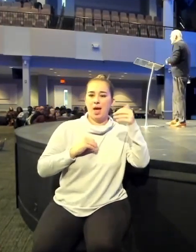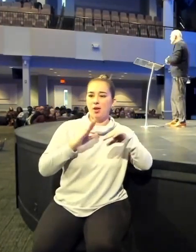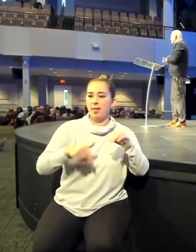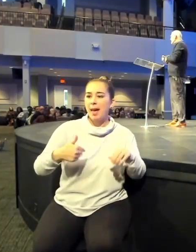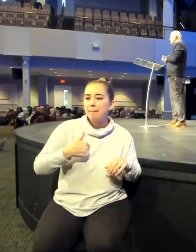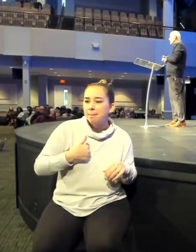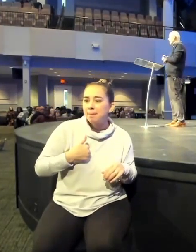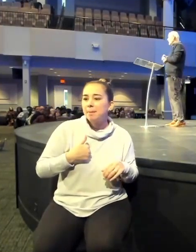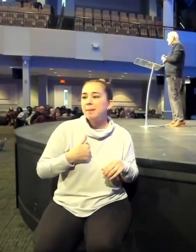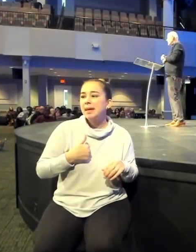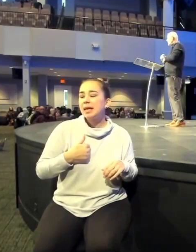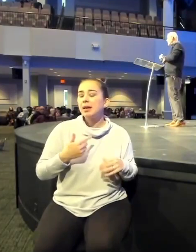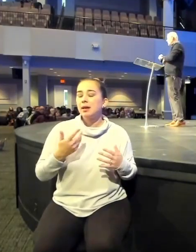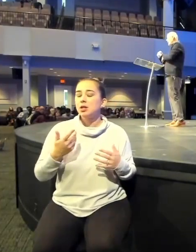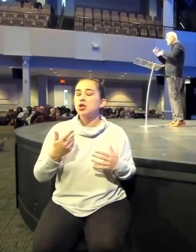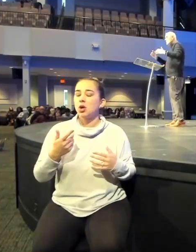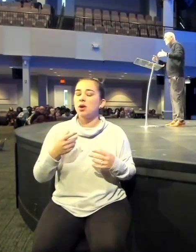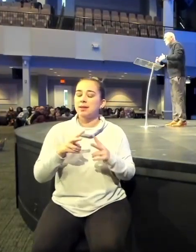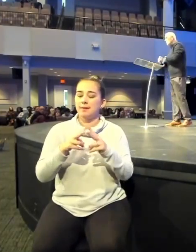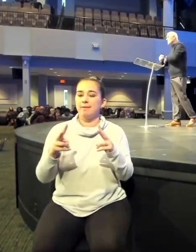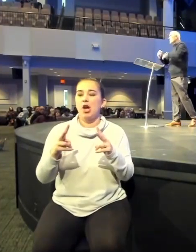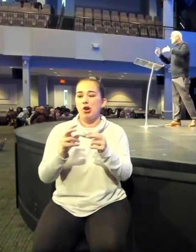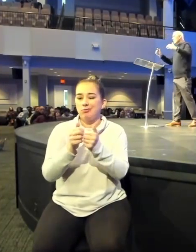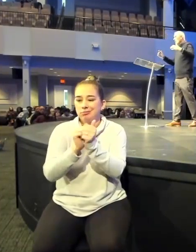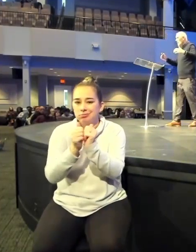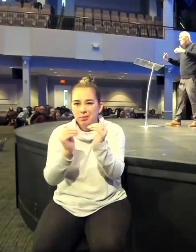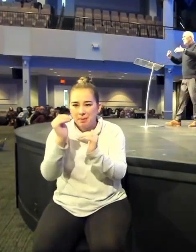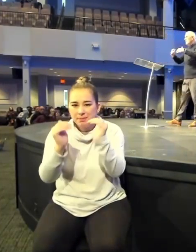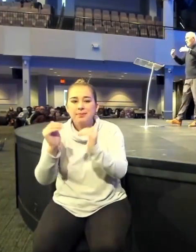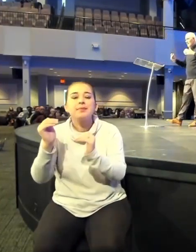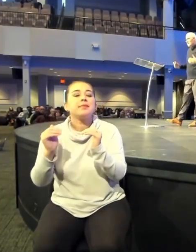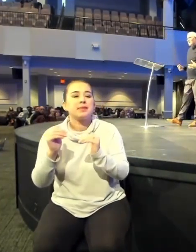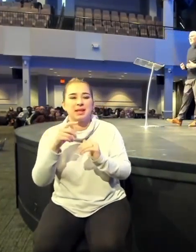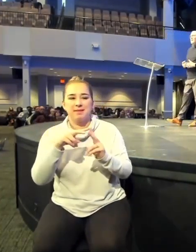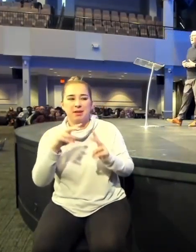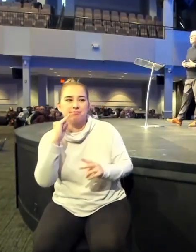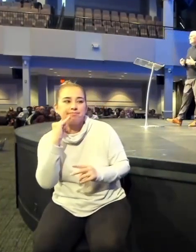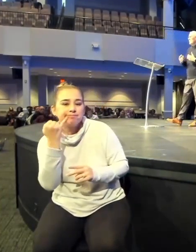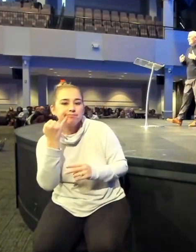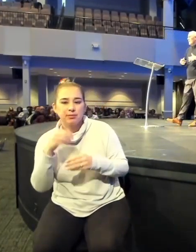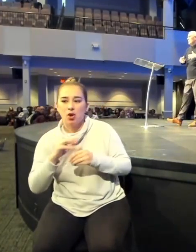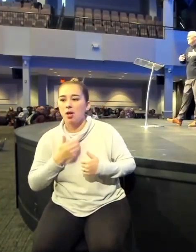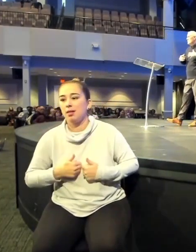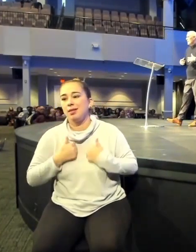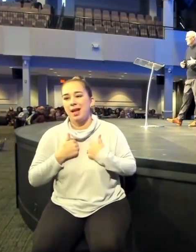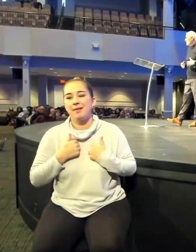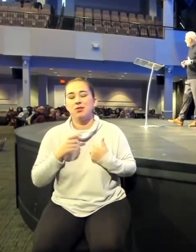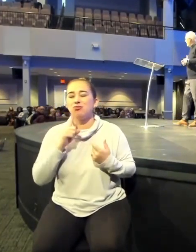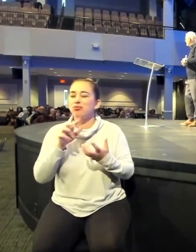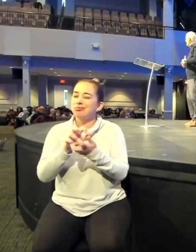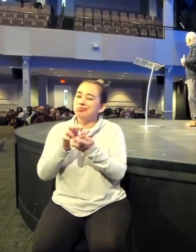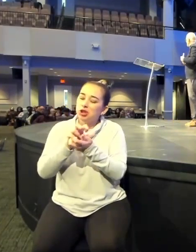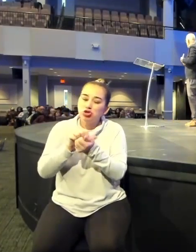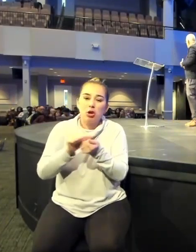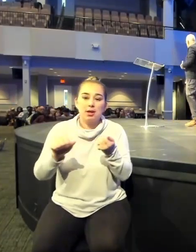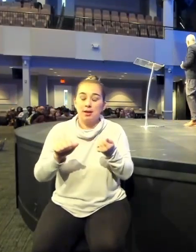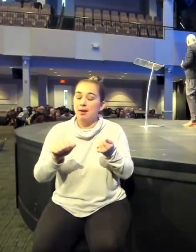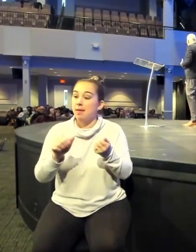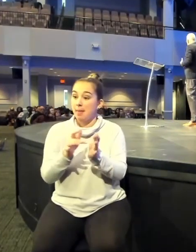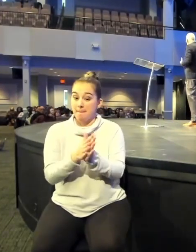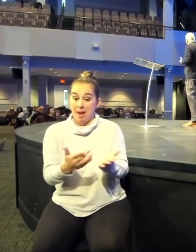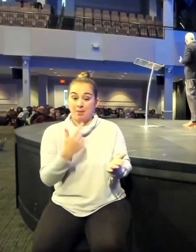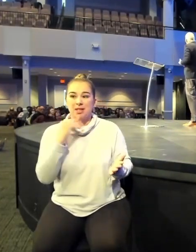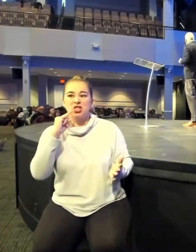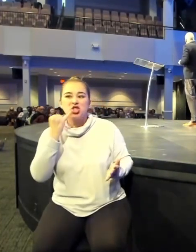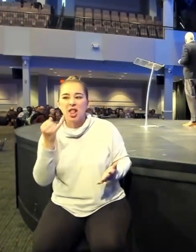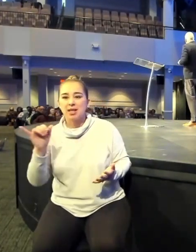And it's a comparison results in the envy or jealousy in our lives is very destructive. The Bible says that jealousy